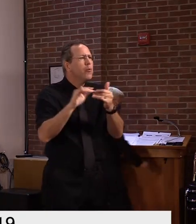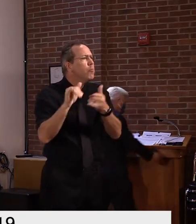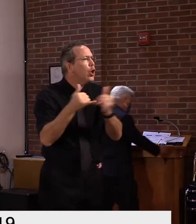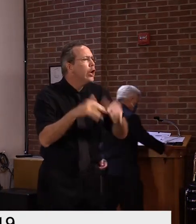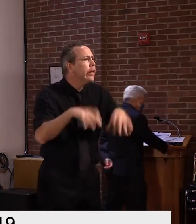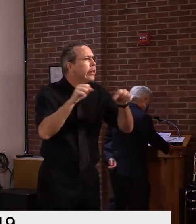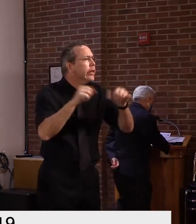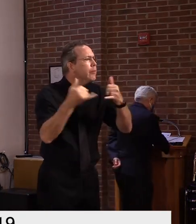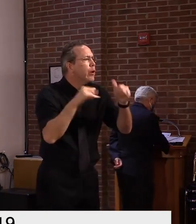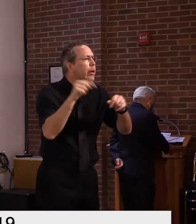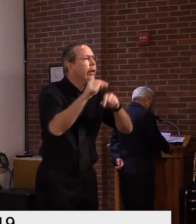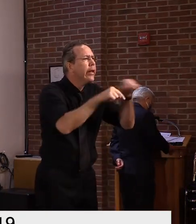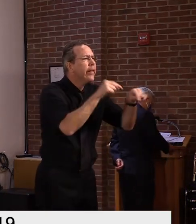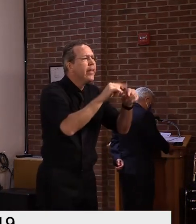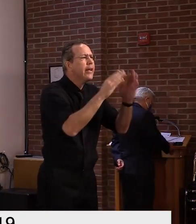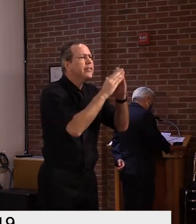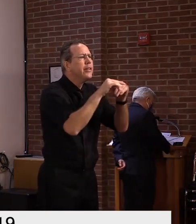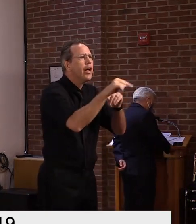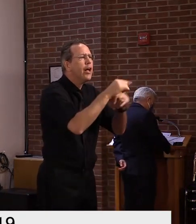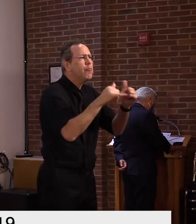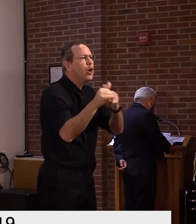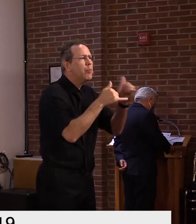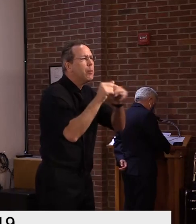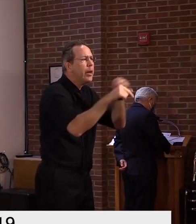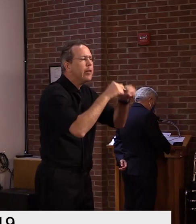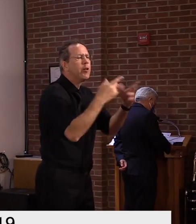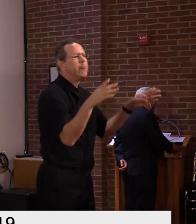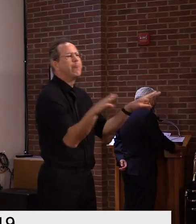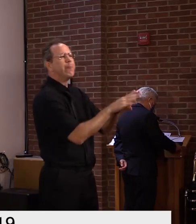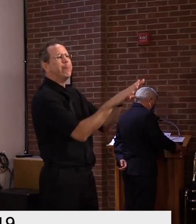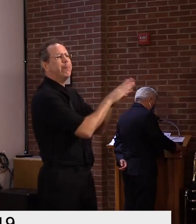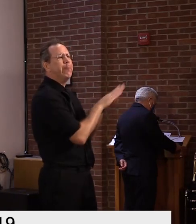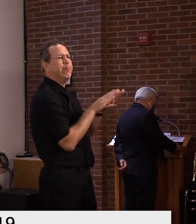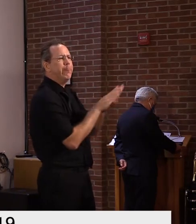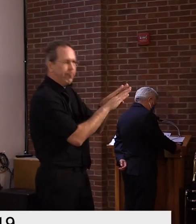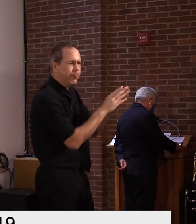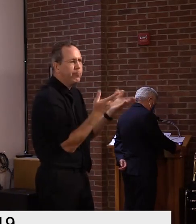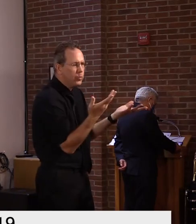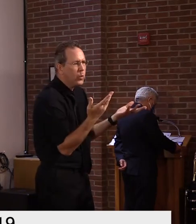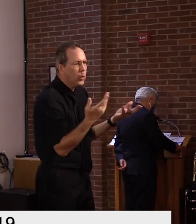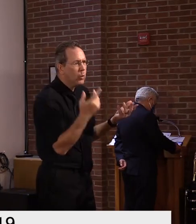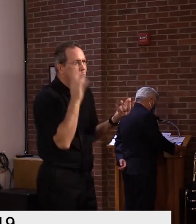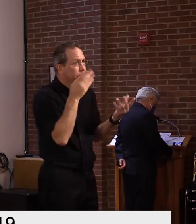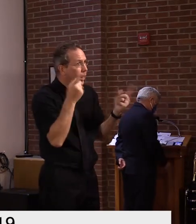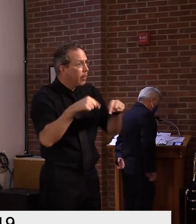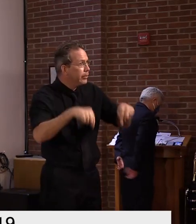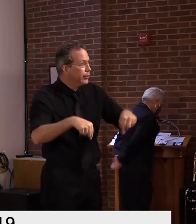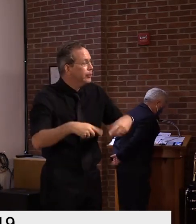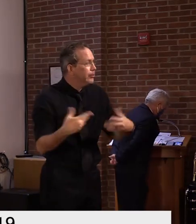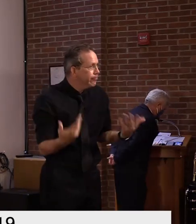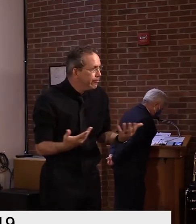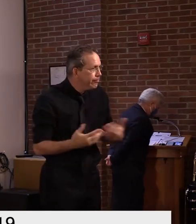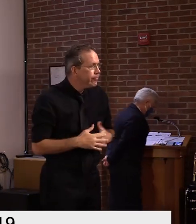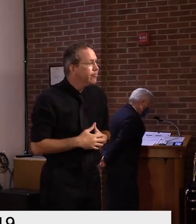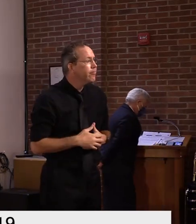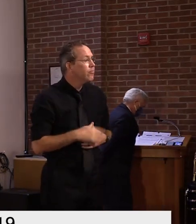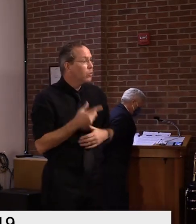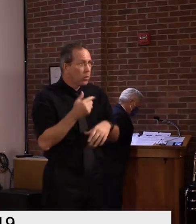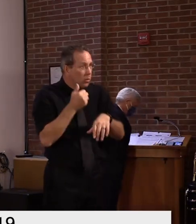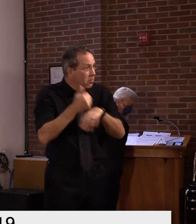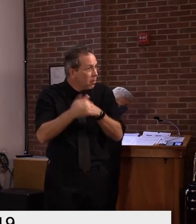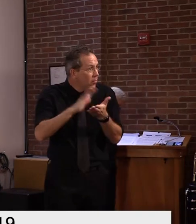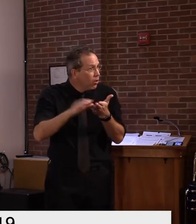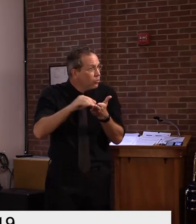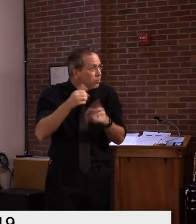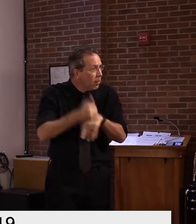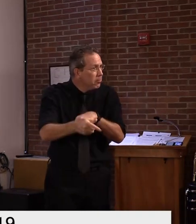of physical distancing, lack of masking. Not to say that it's always the students' fault, but that certainly